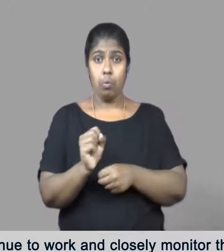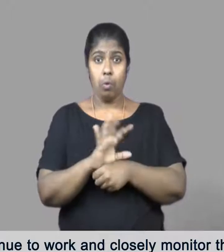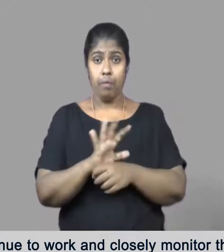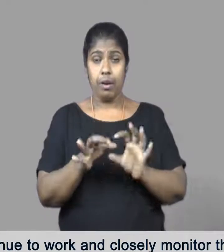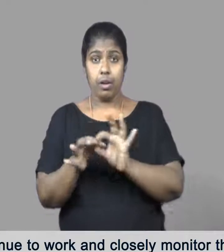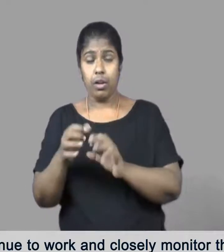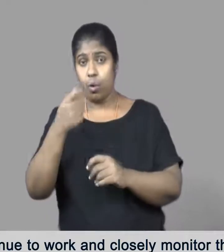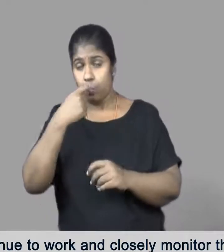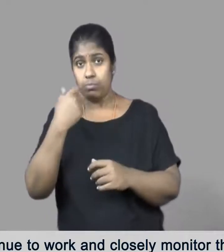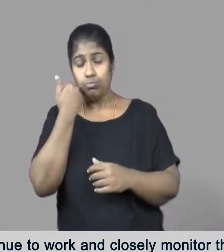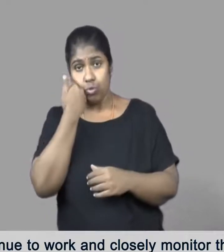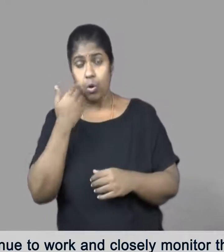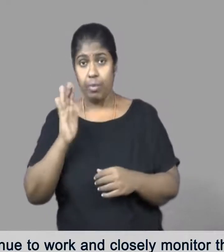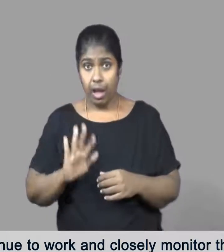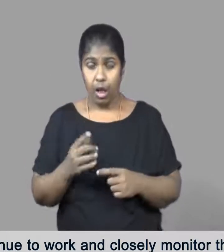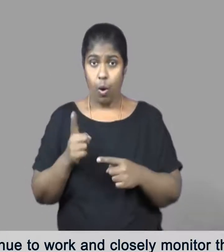14 days.